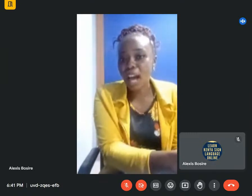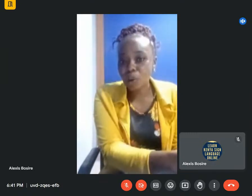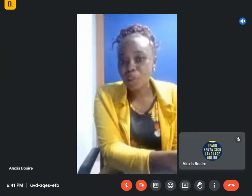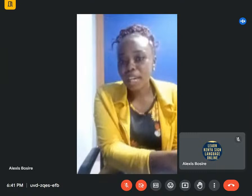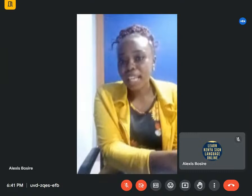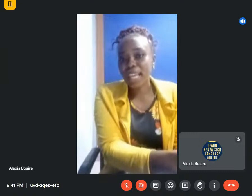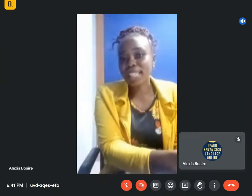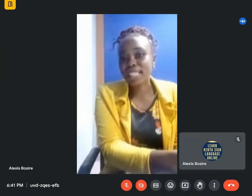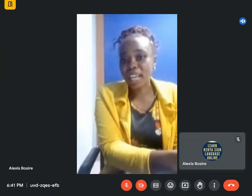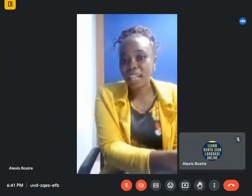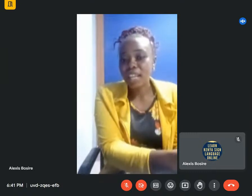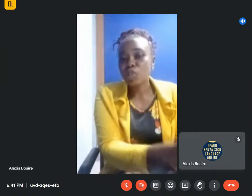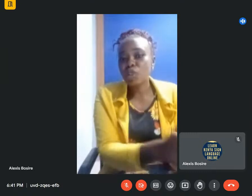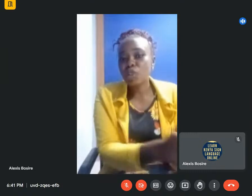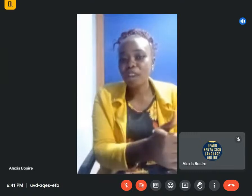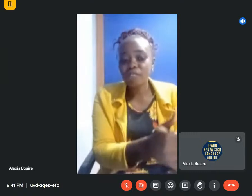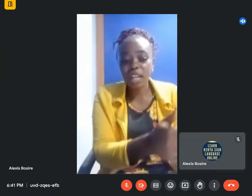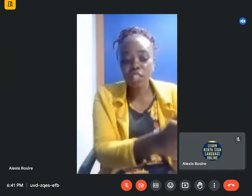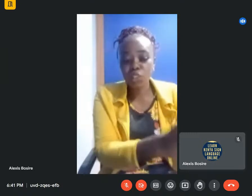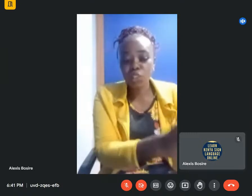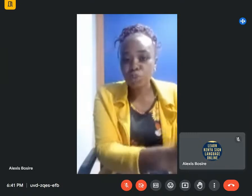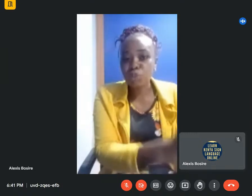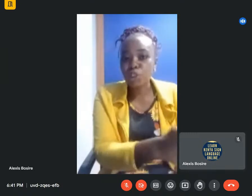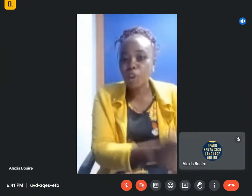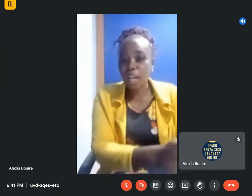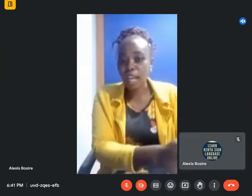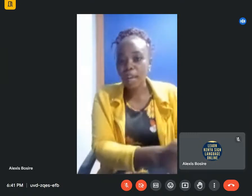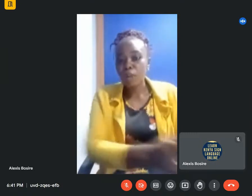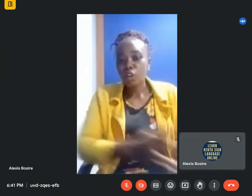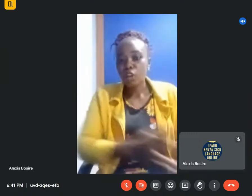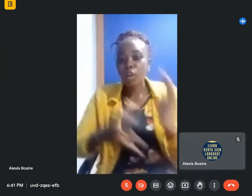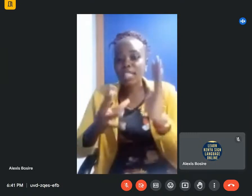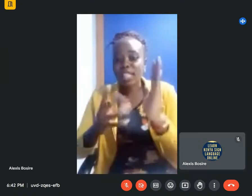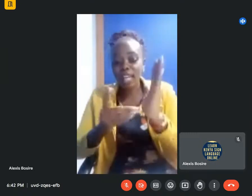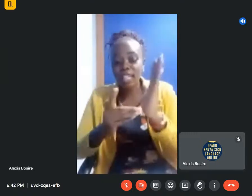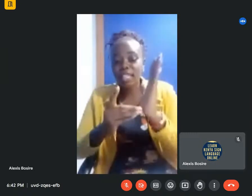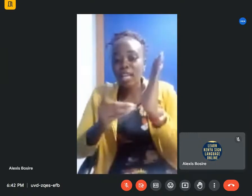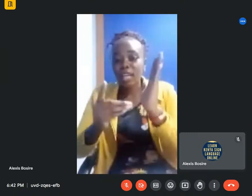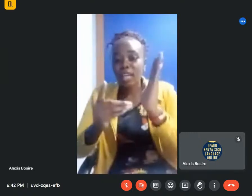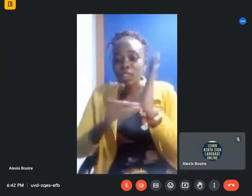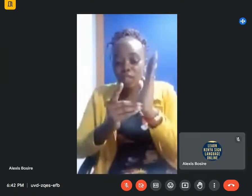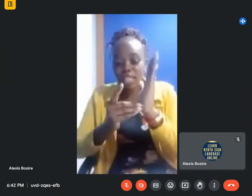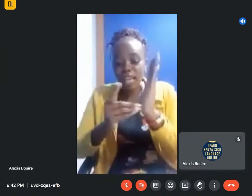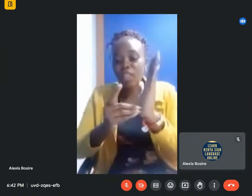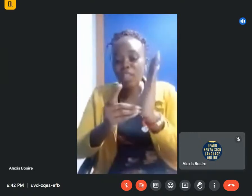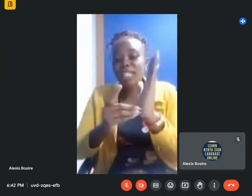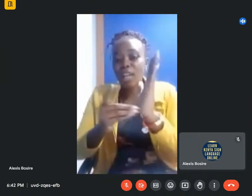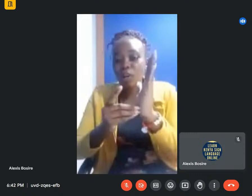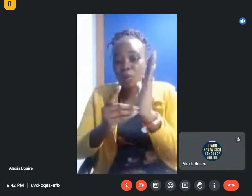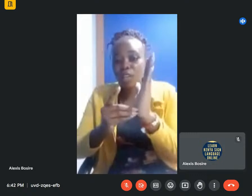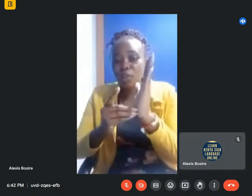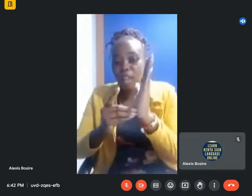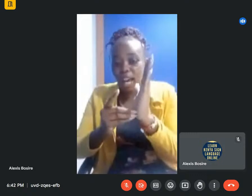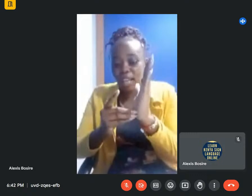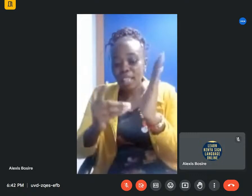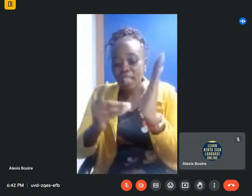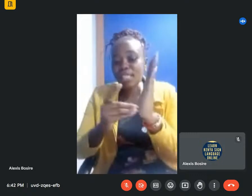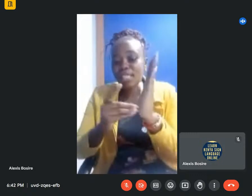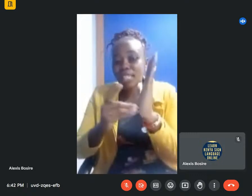how they are signed. So if you have an issue before your name, you can sign it doctor. Now, this is how, when you learn, this is the sign